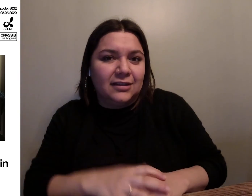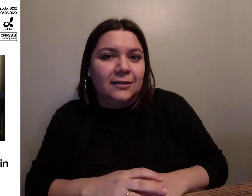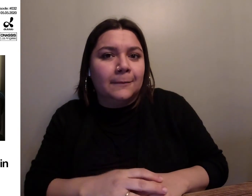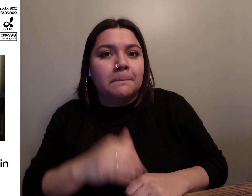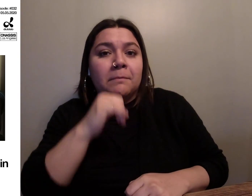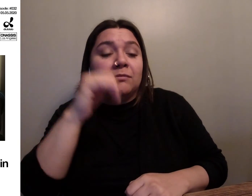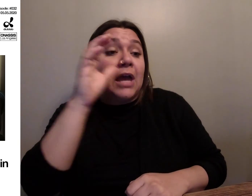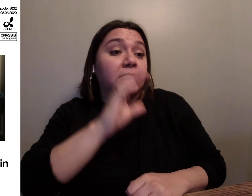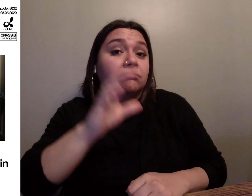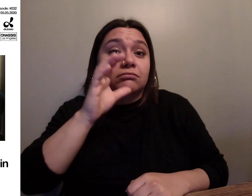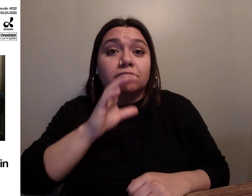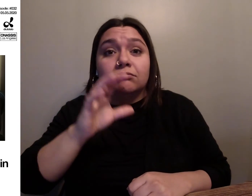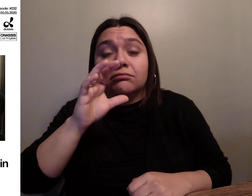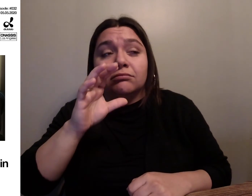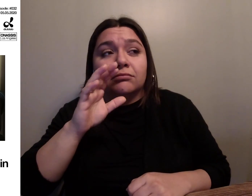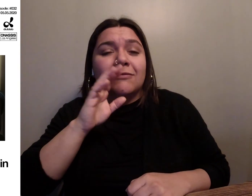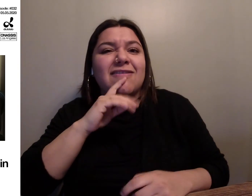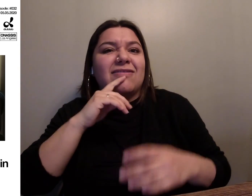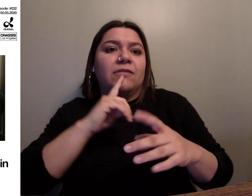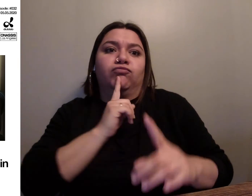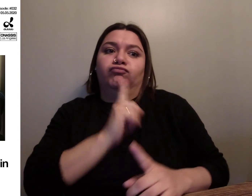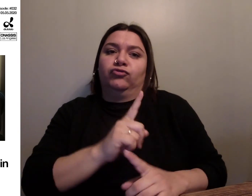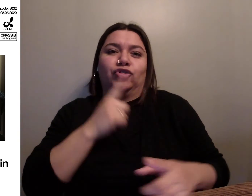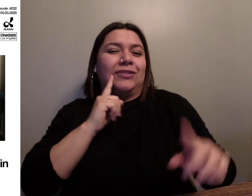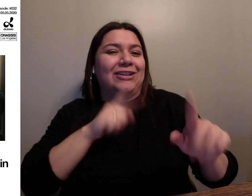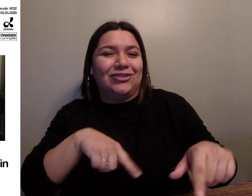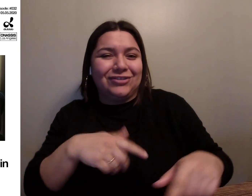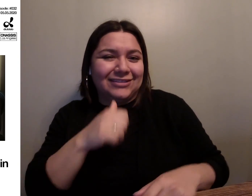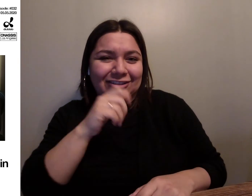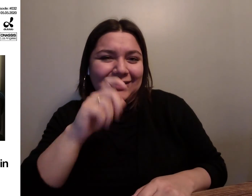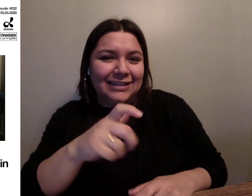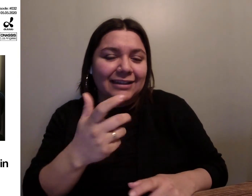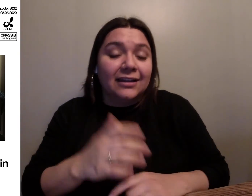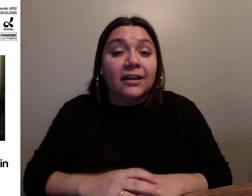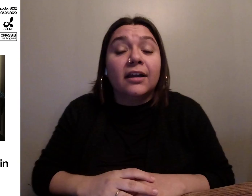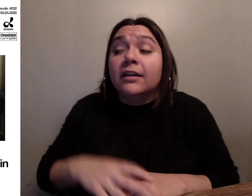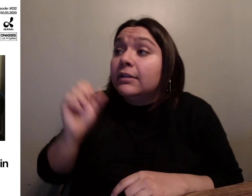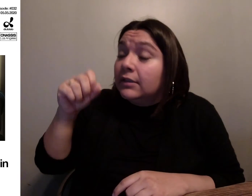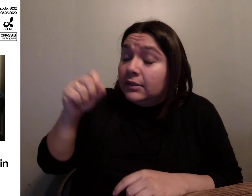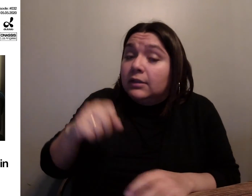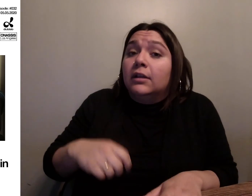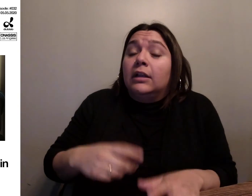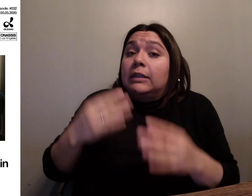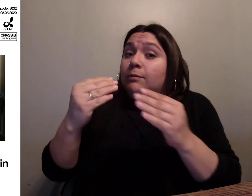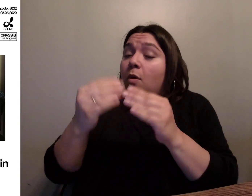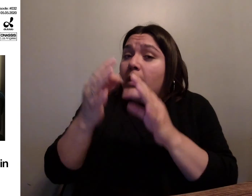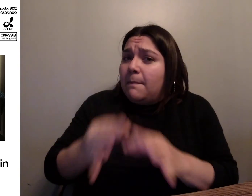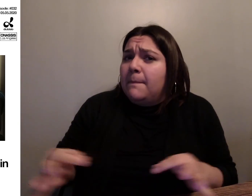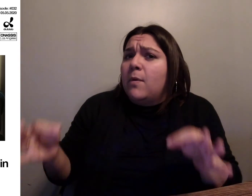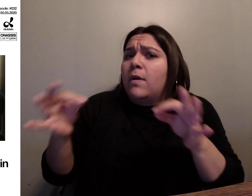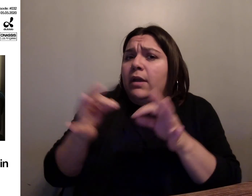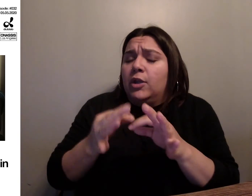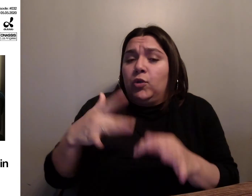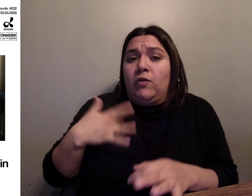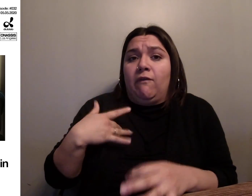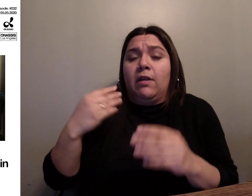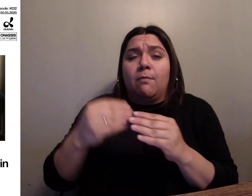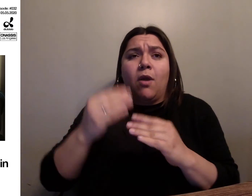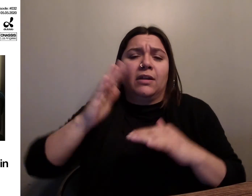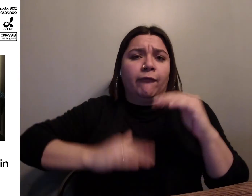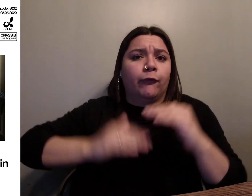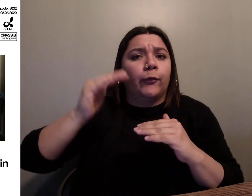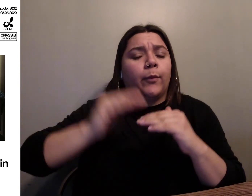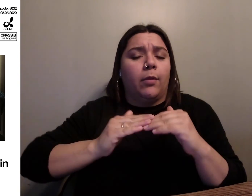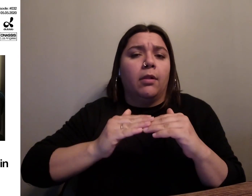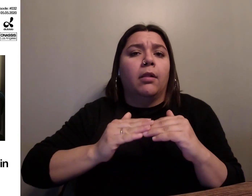you finally accept that that's the way we have to live. Well, Bernie, it's been such a pleasure